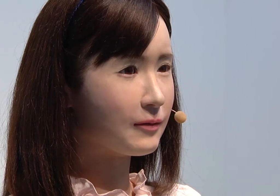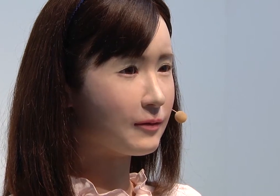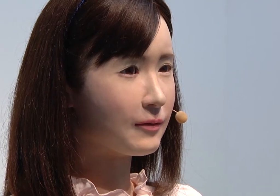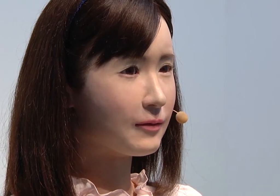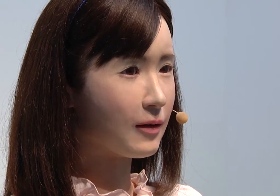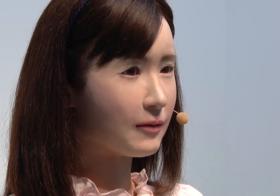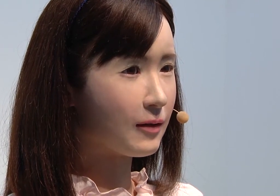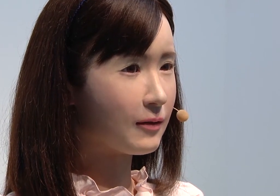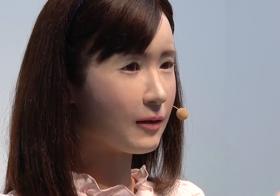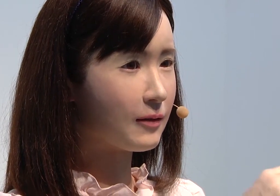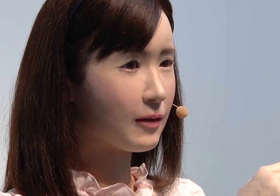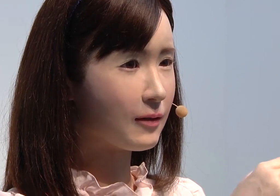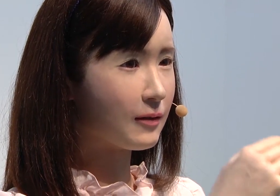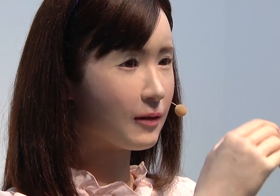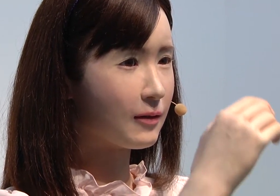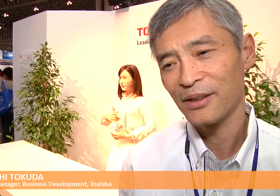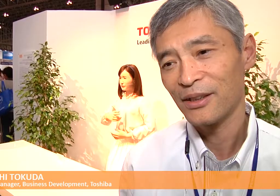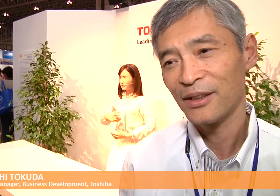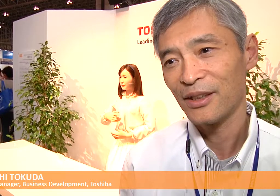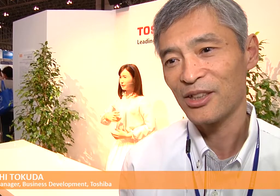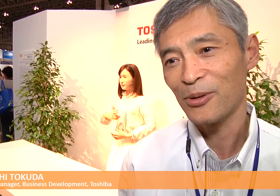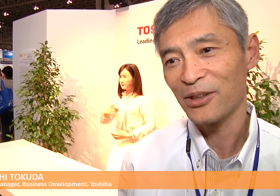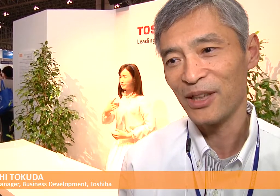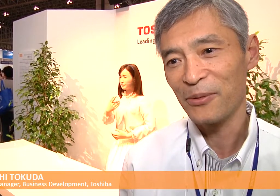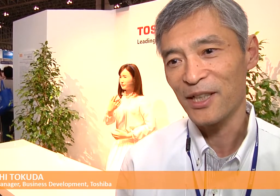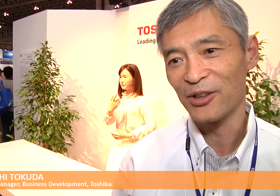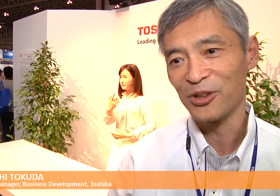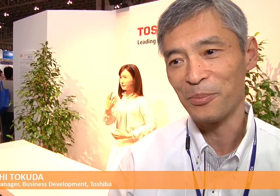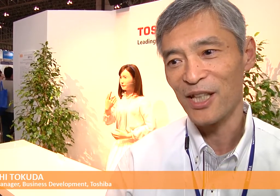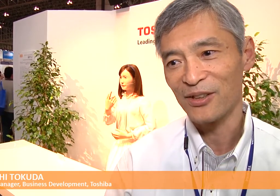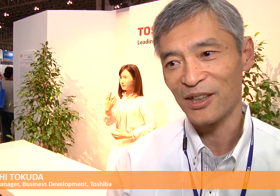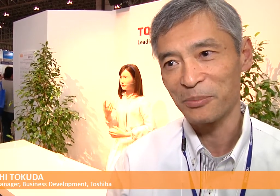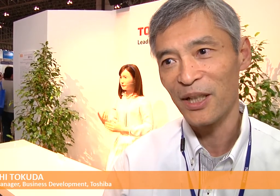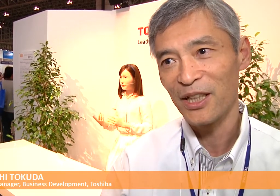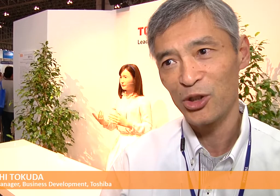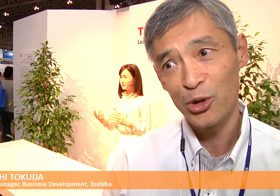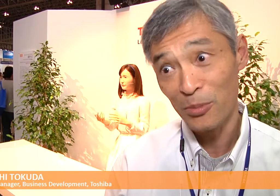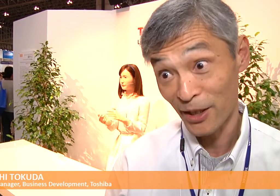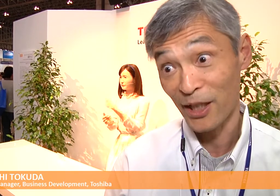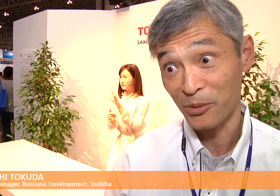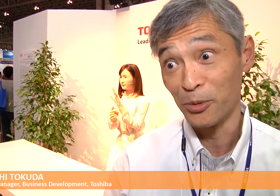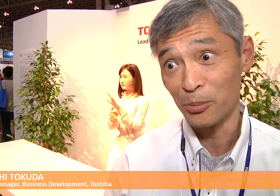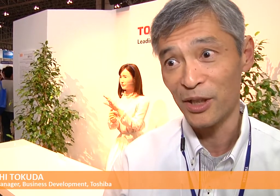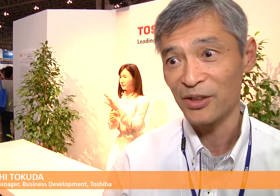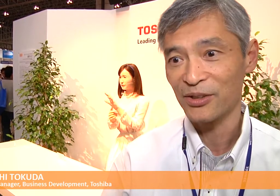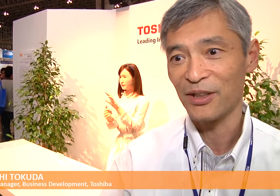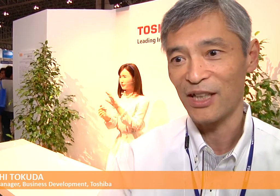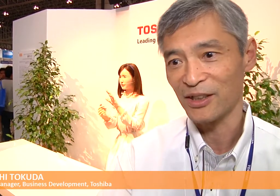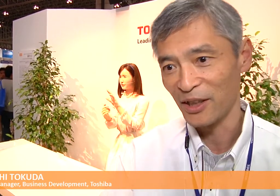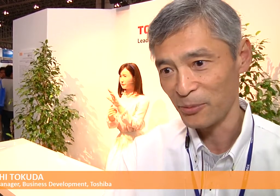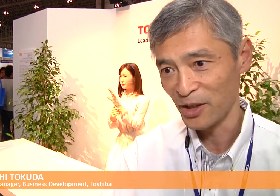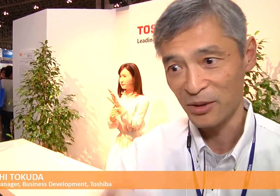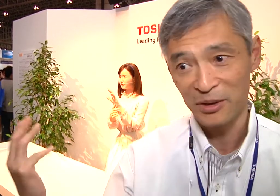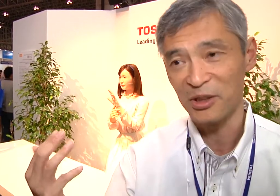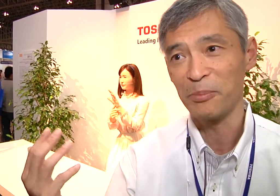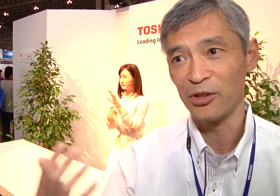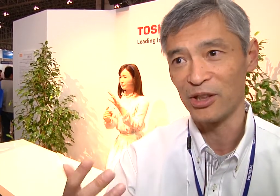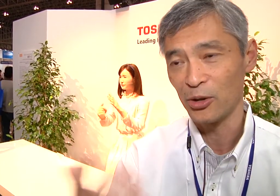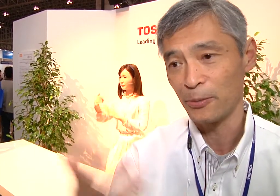collaborating on the technology. It's quite difficult to make a very human-like movement, like if it's speed is too